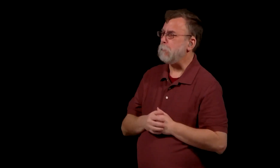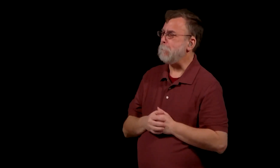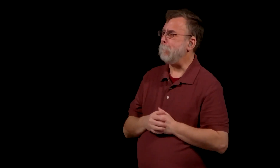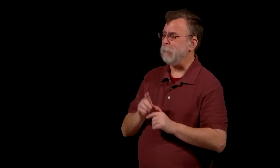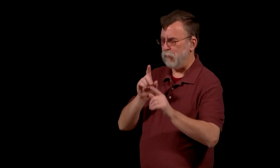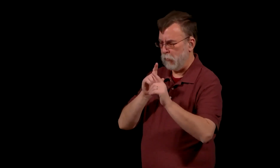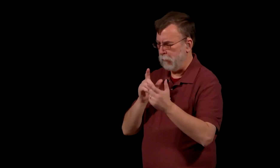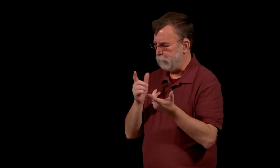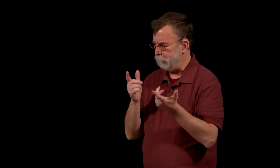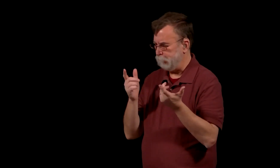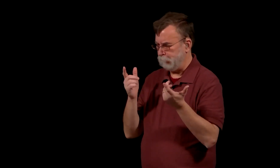Father,